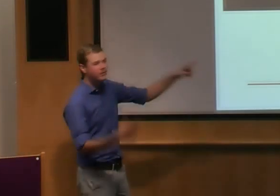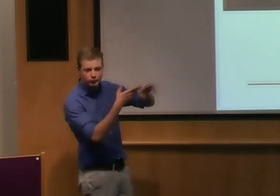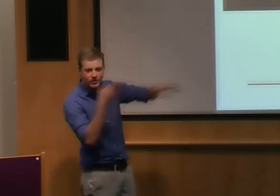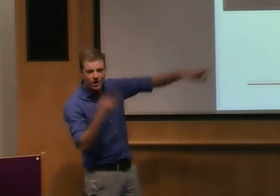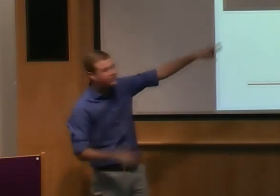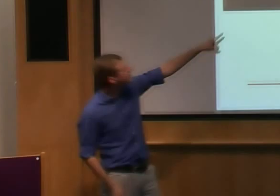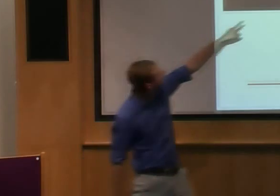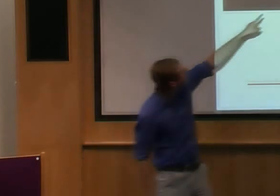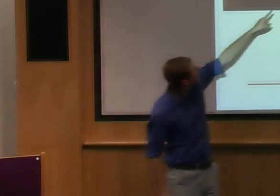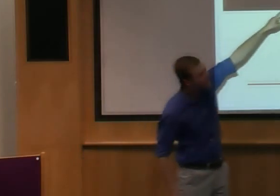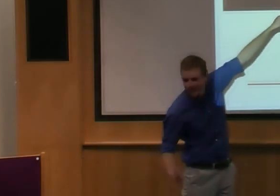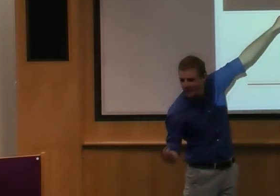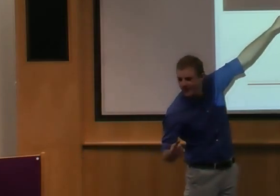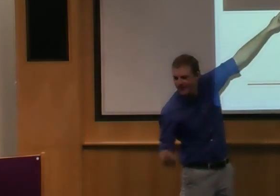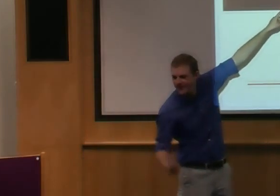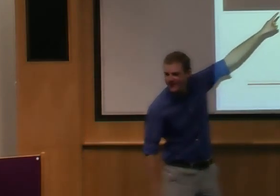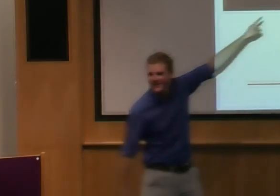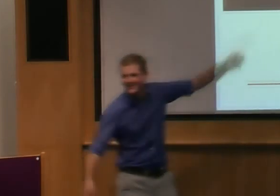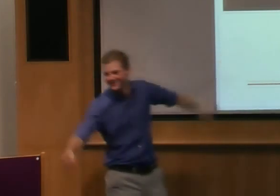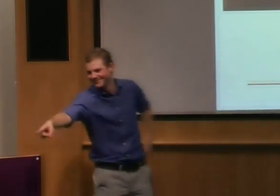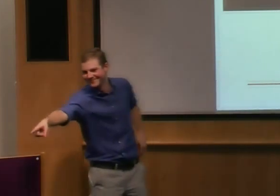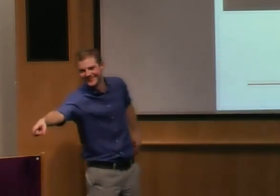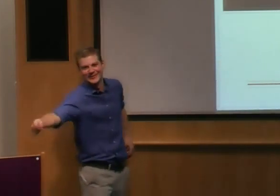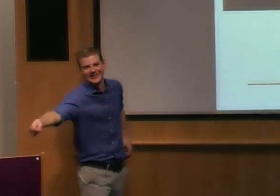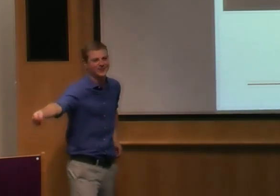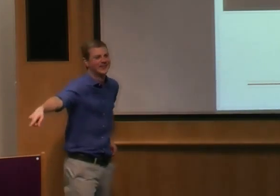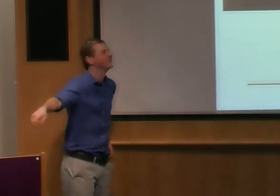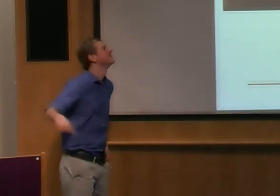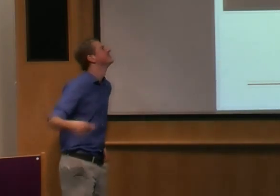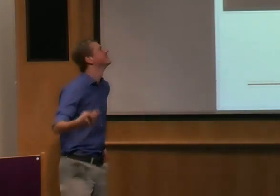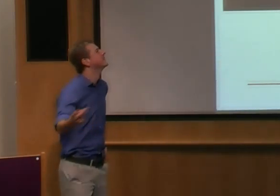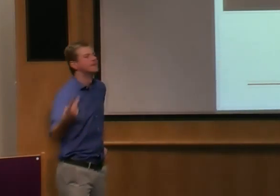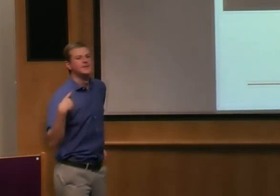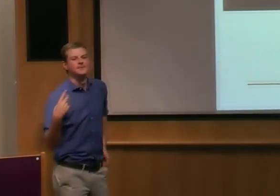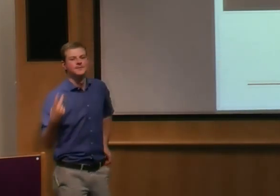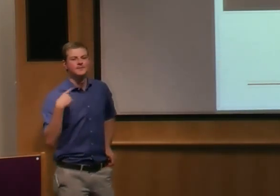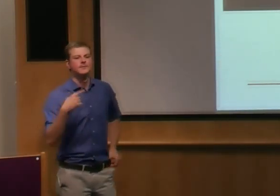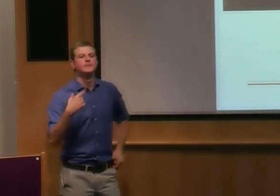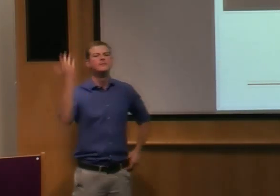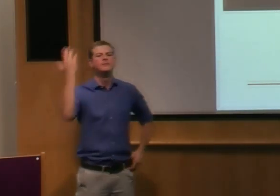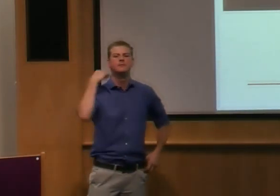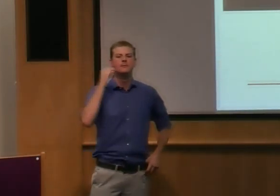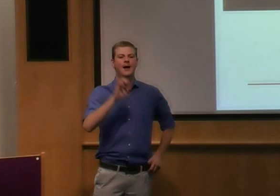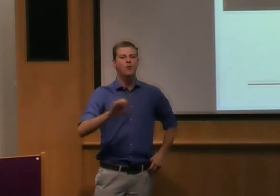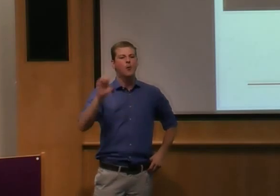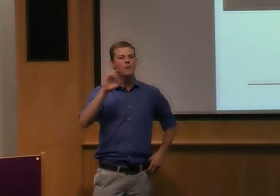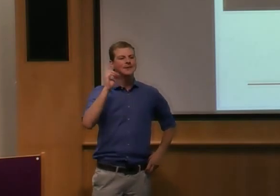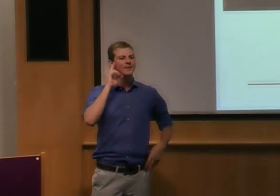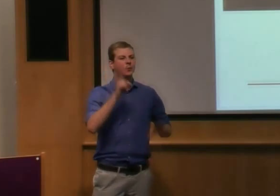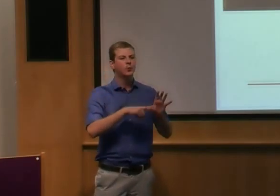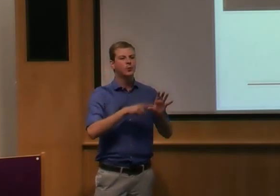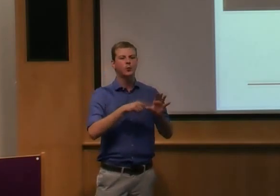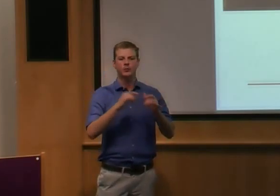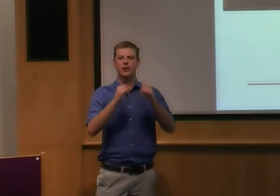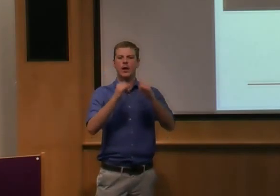to a new topic. Do you recognise him? Yes. It was Ashley who's just been speaking with me before. Ashley and